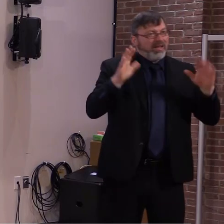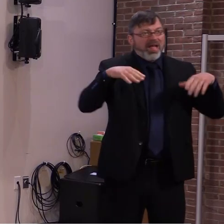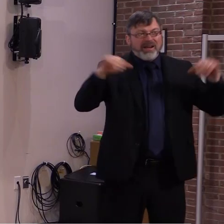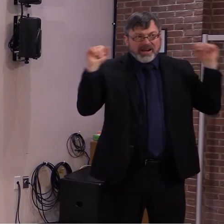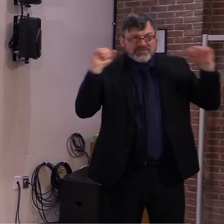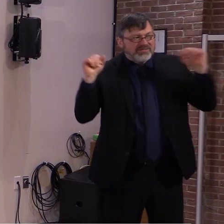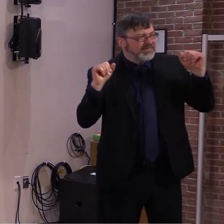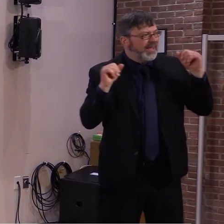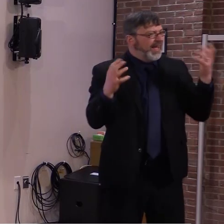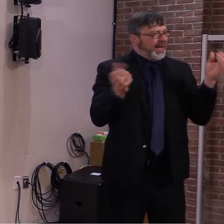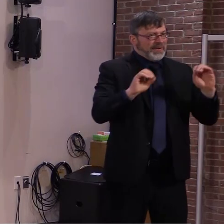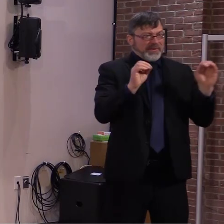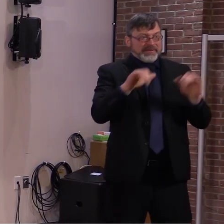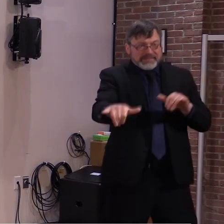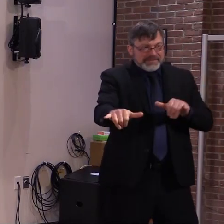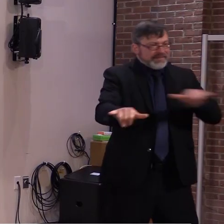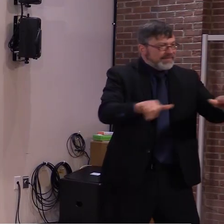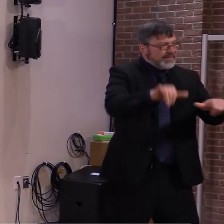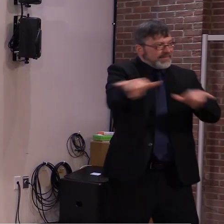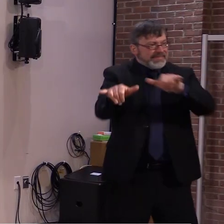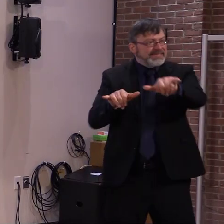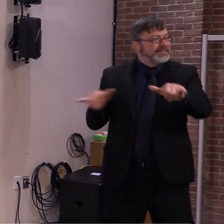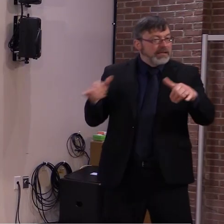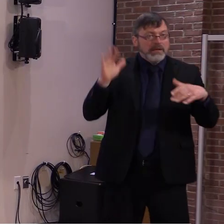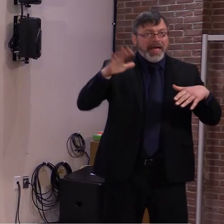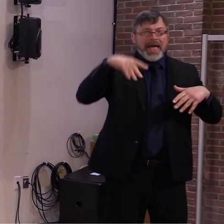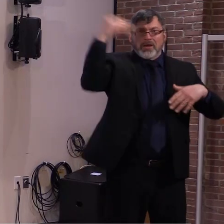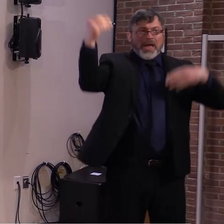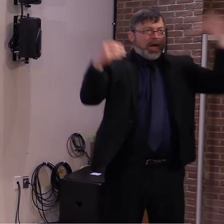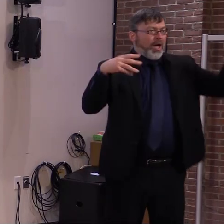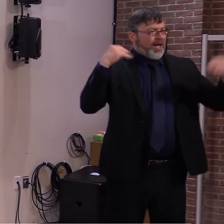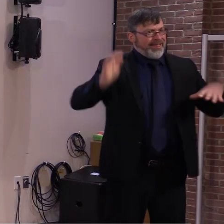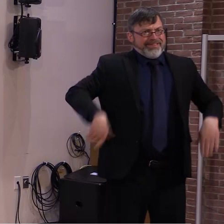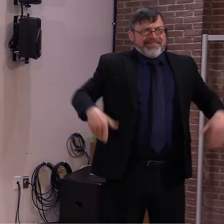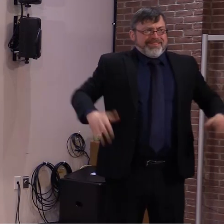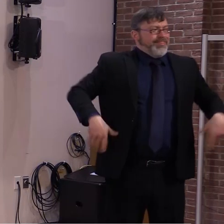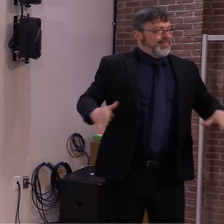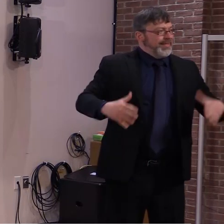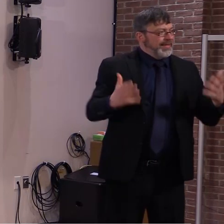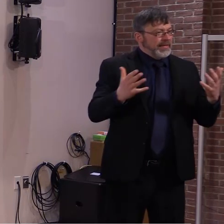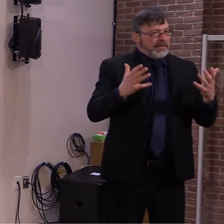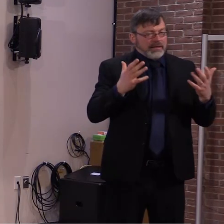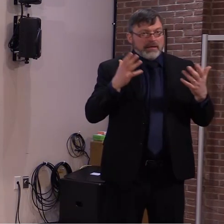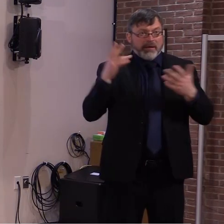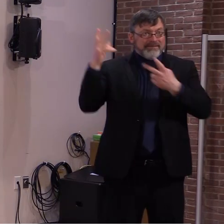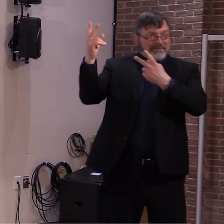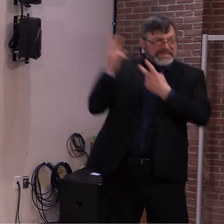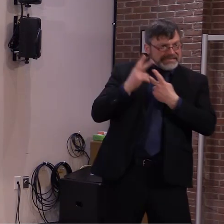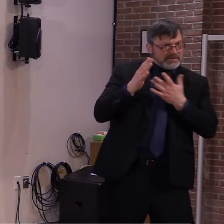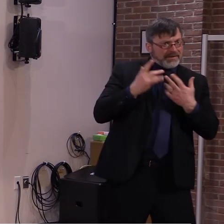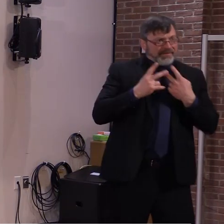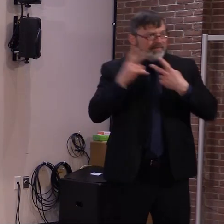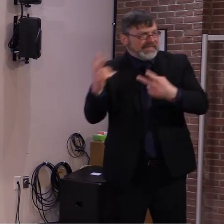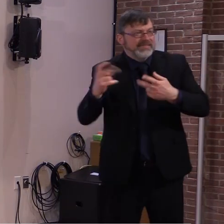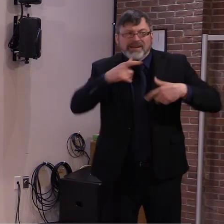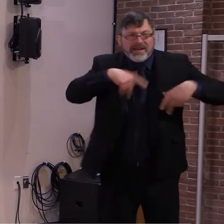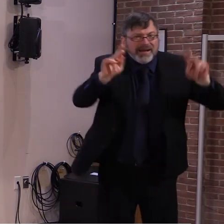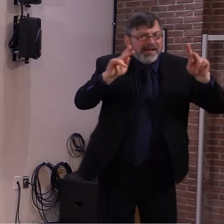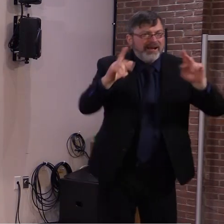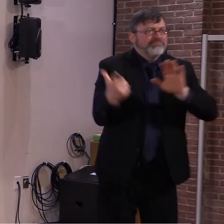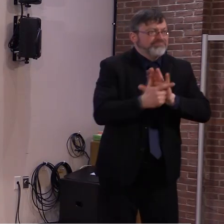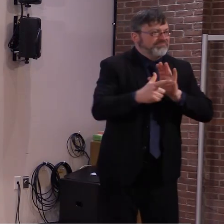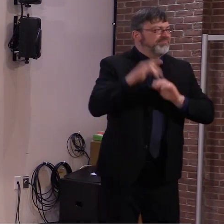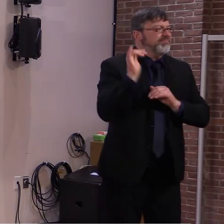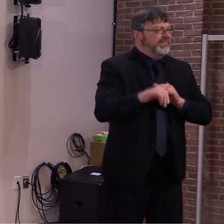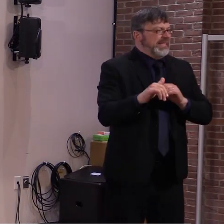to older Vermonters' long-term physical, mental, and emotional health and well-being. Adult day centers and